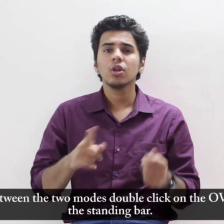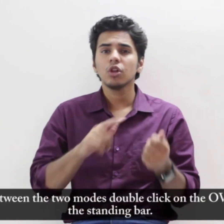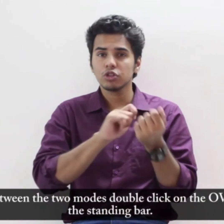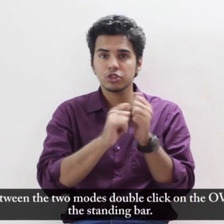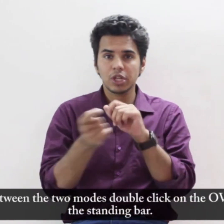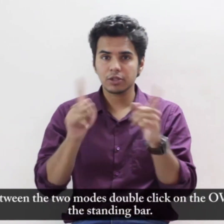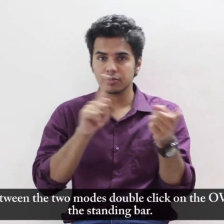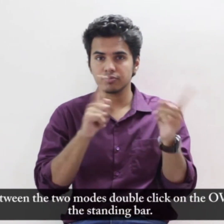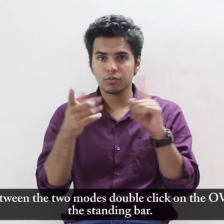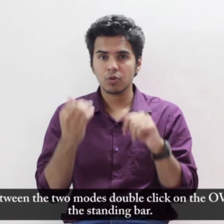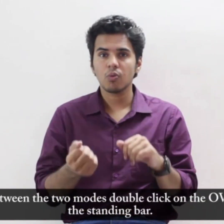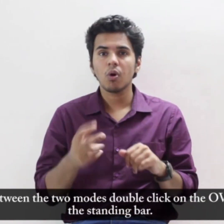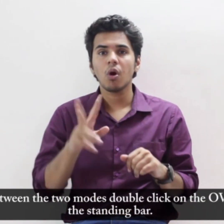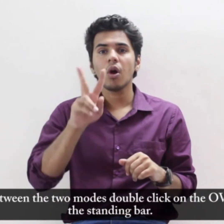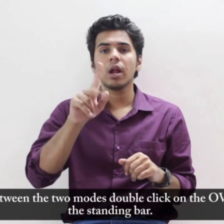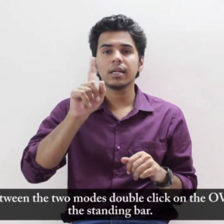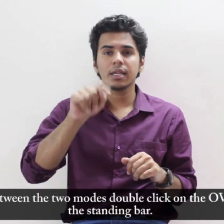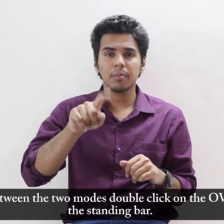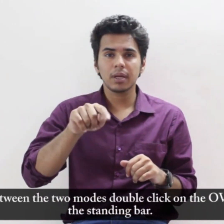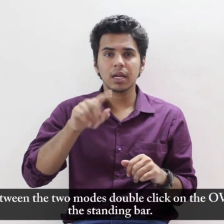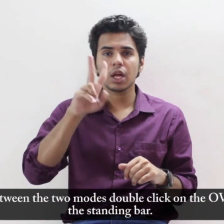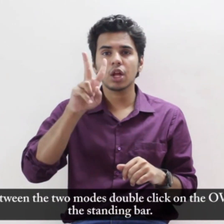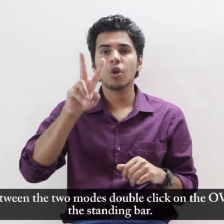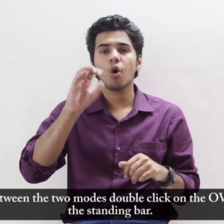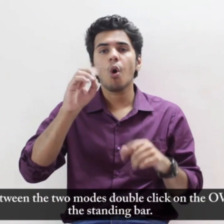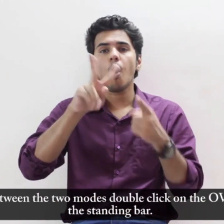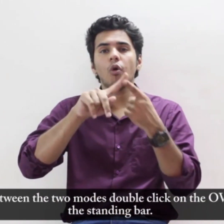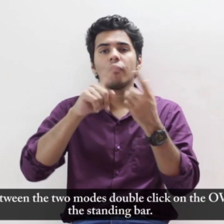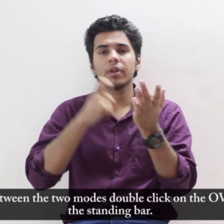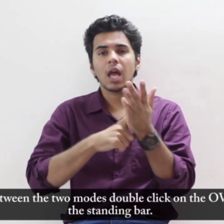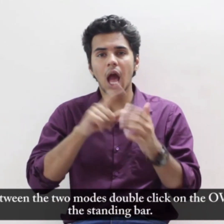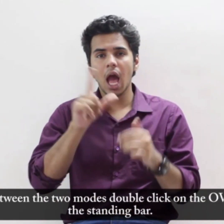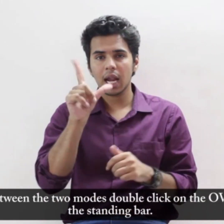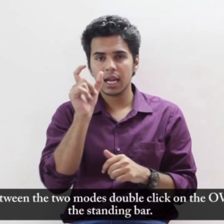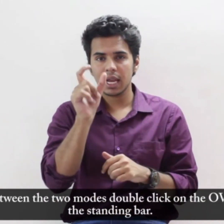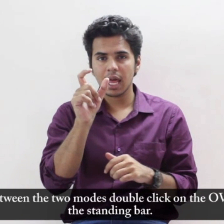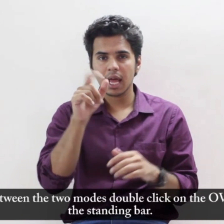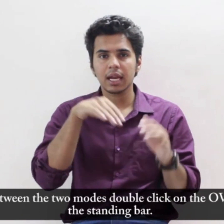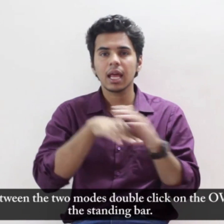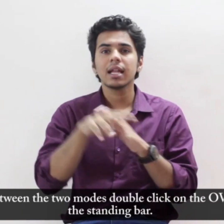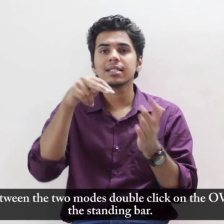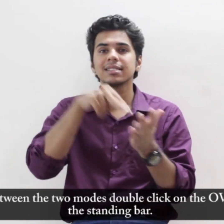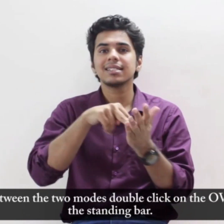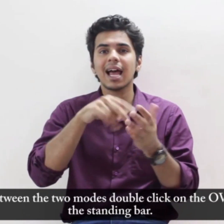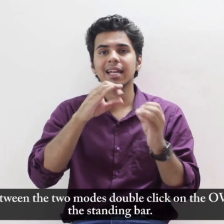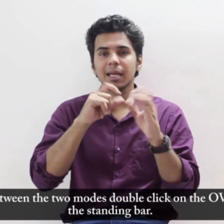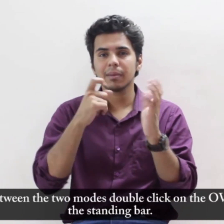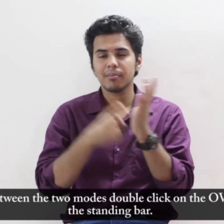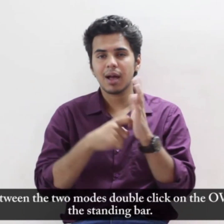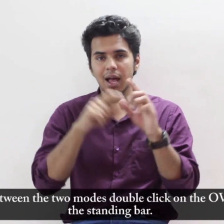To modify between the two modes, double-click on the OVR letters on the standing bar.